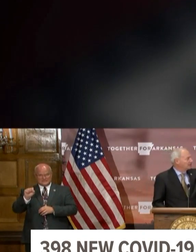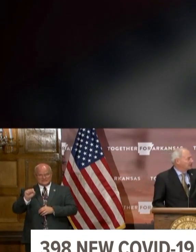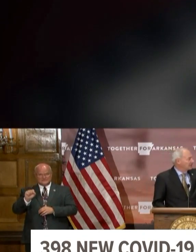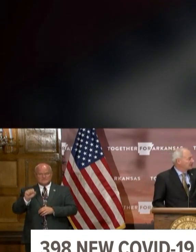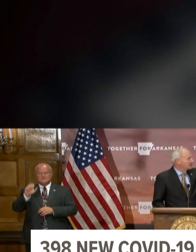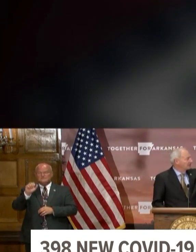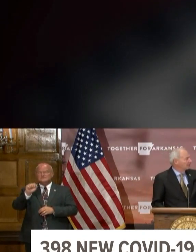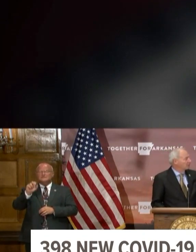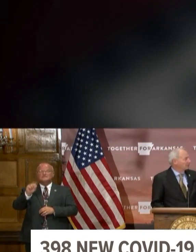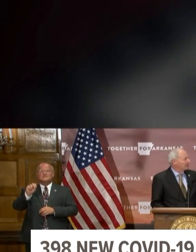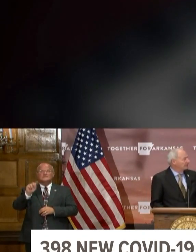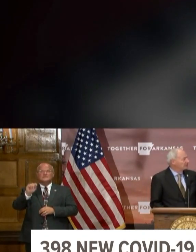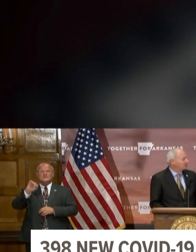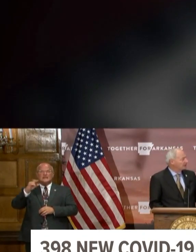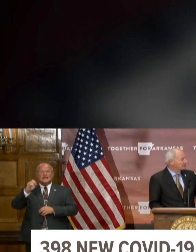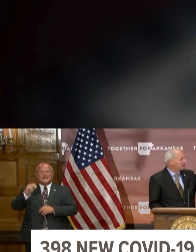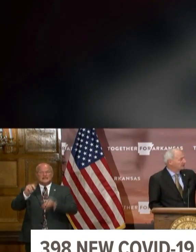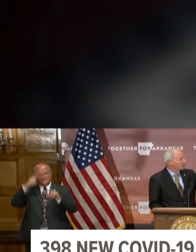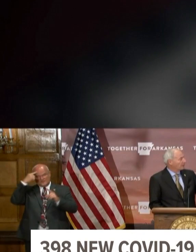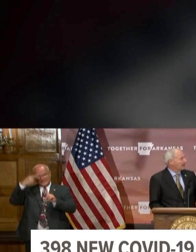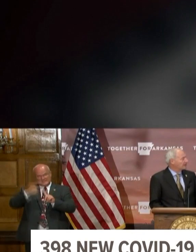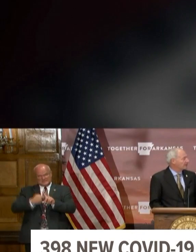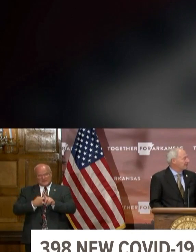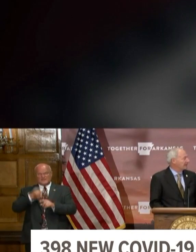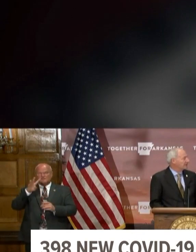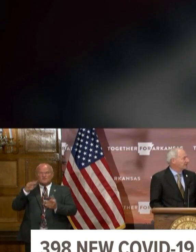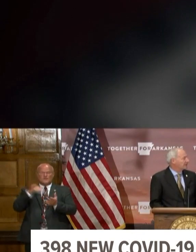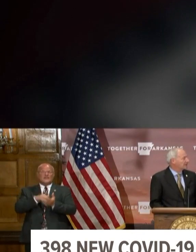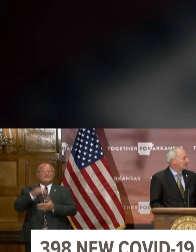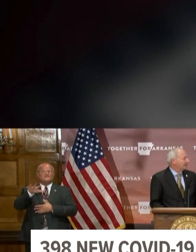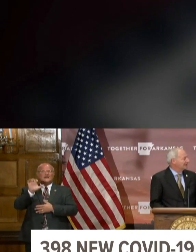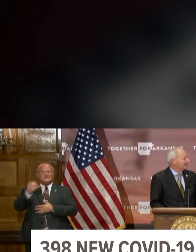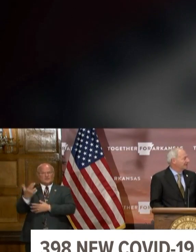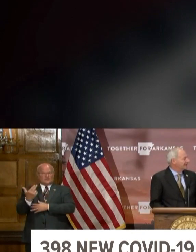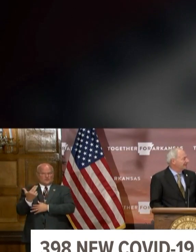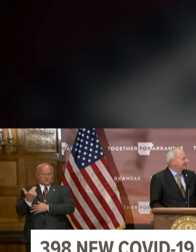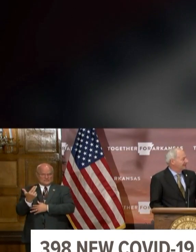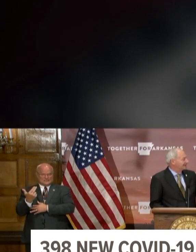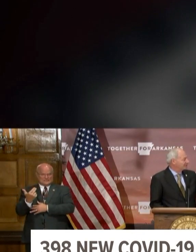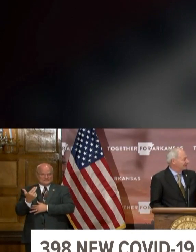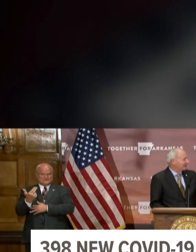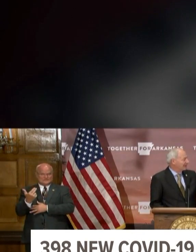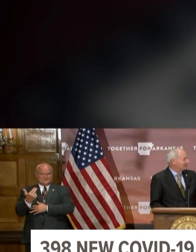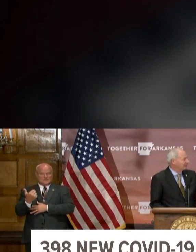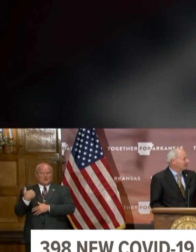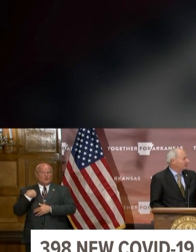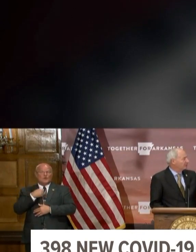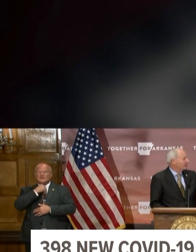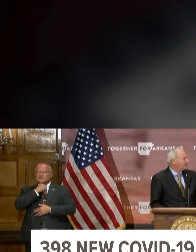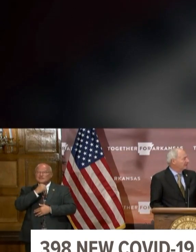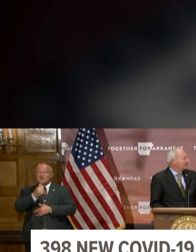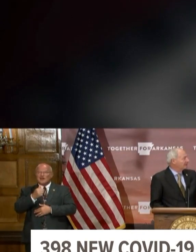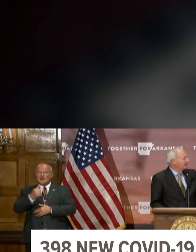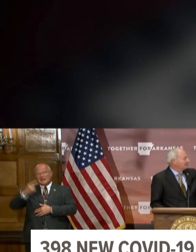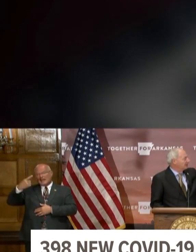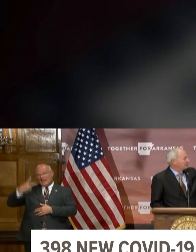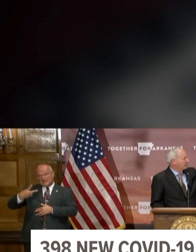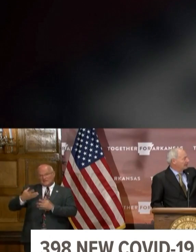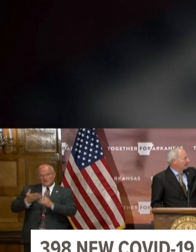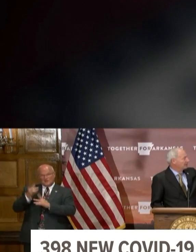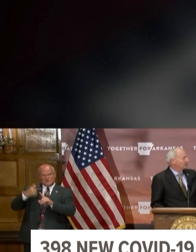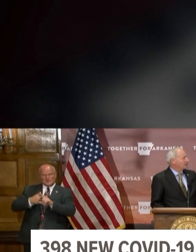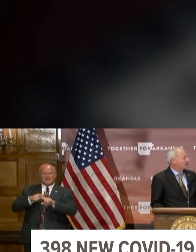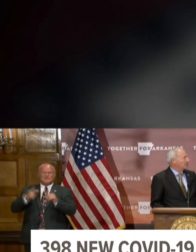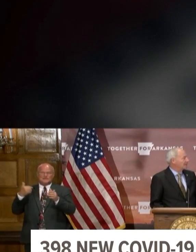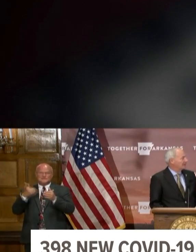Our antigen test for the month, as you can see, is 4,513. We're not halfway through the month, but